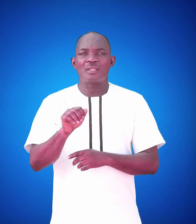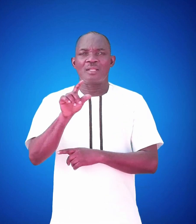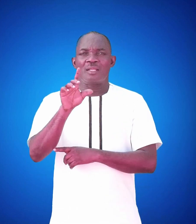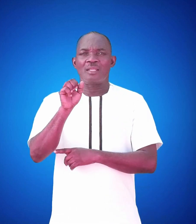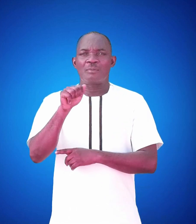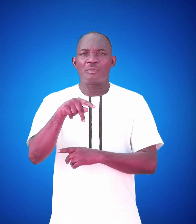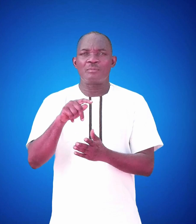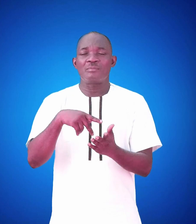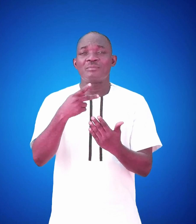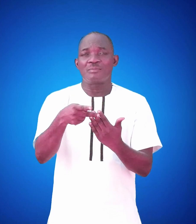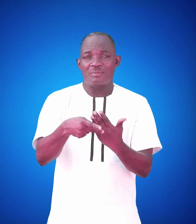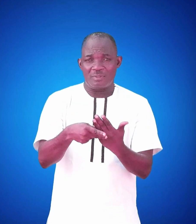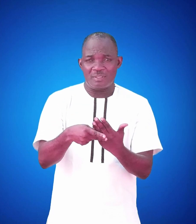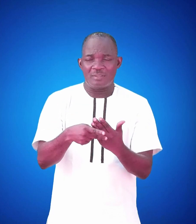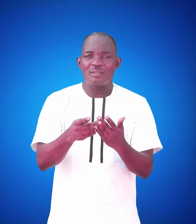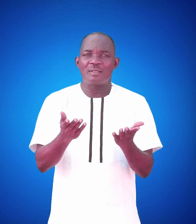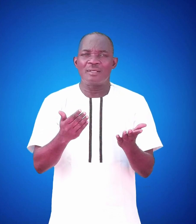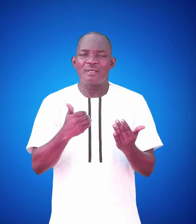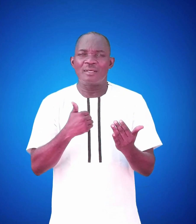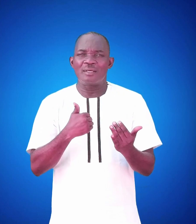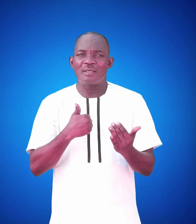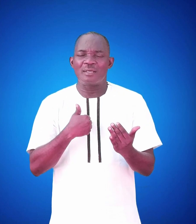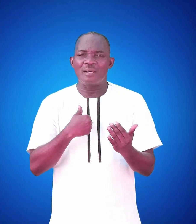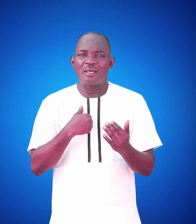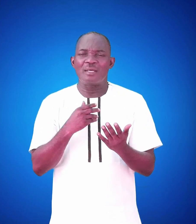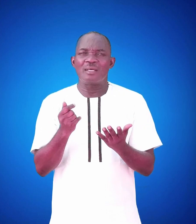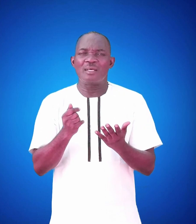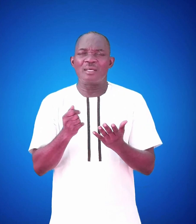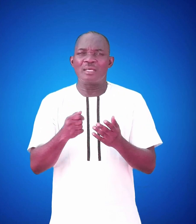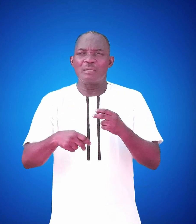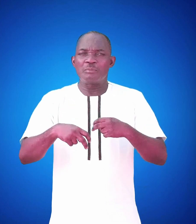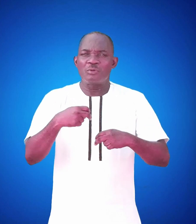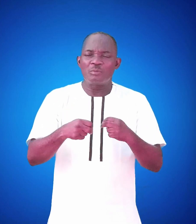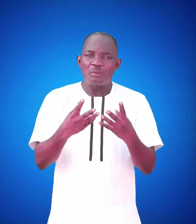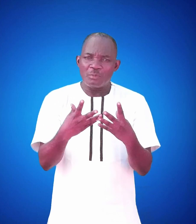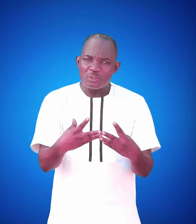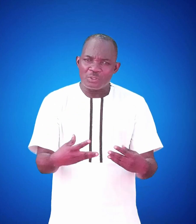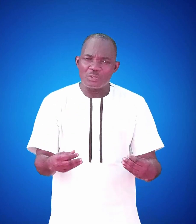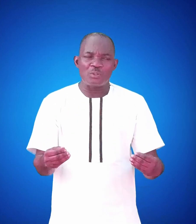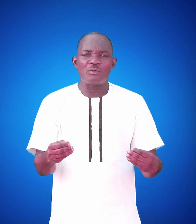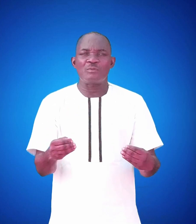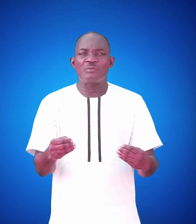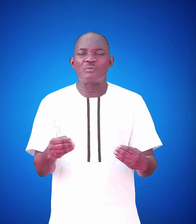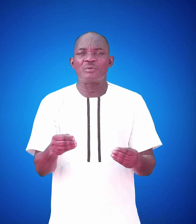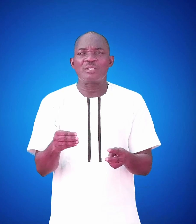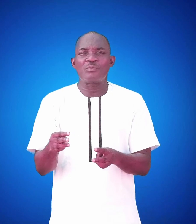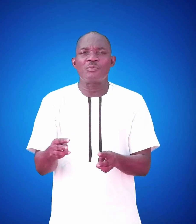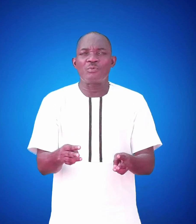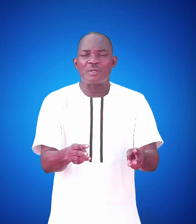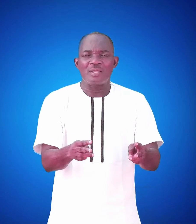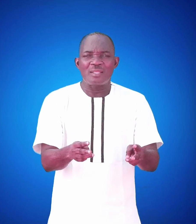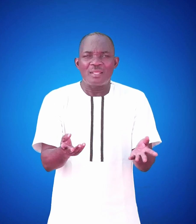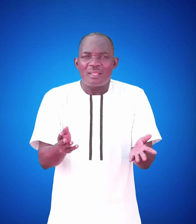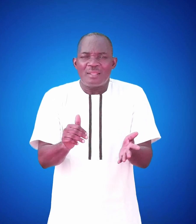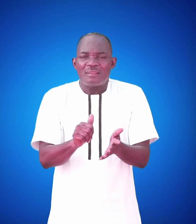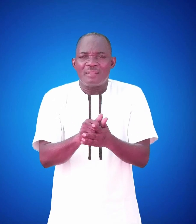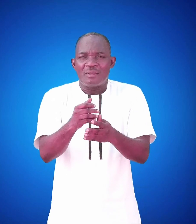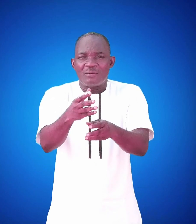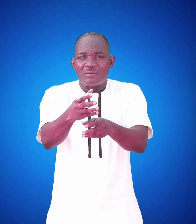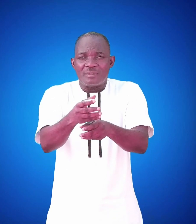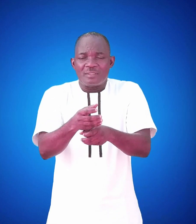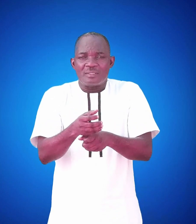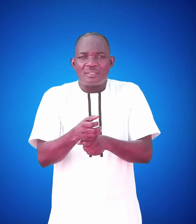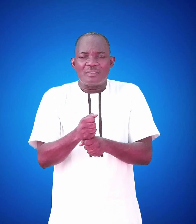LEAP program has a grievance redress mechanism that